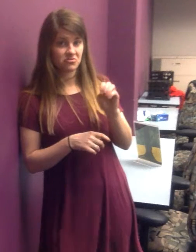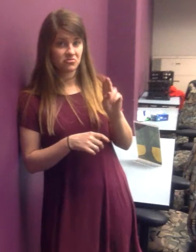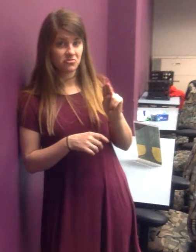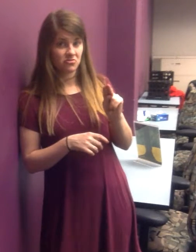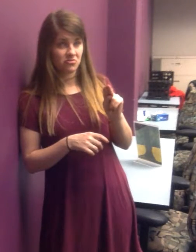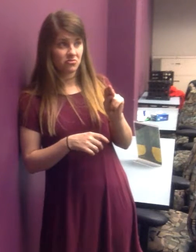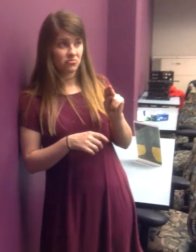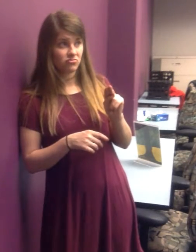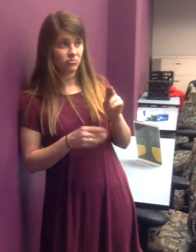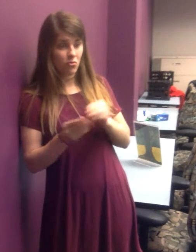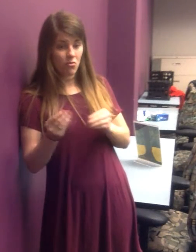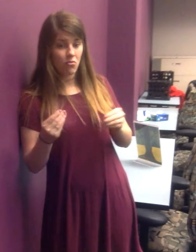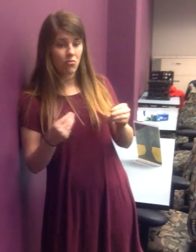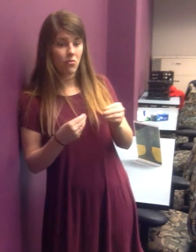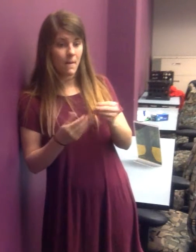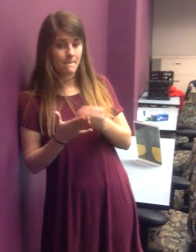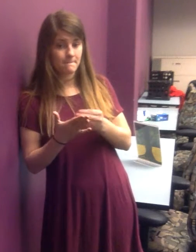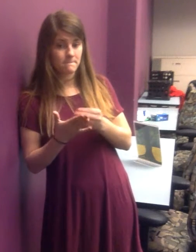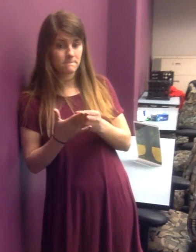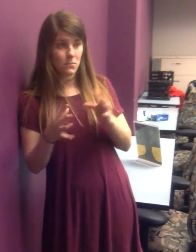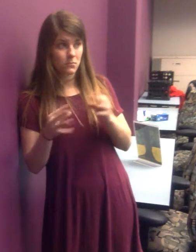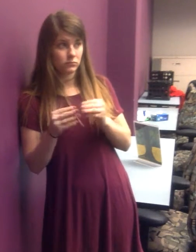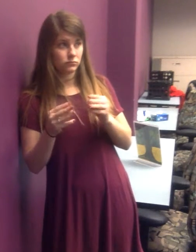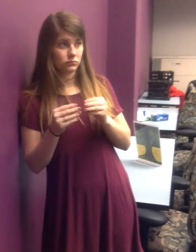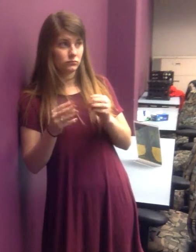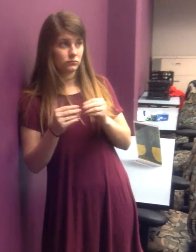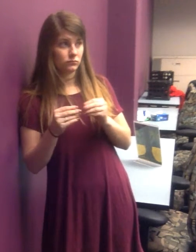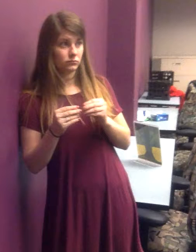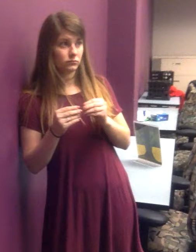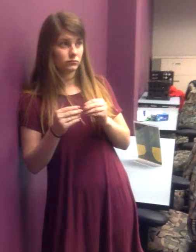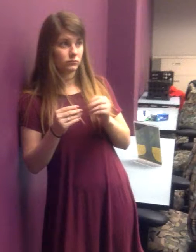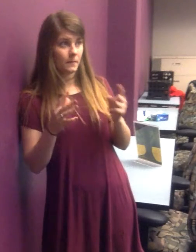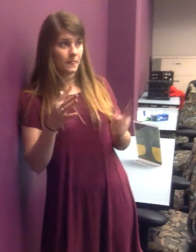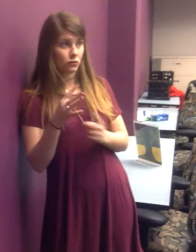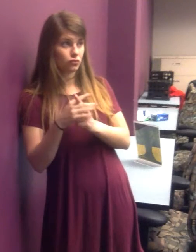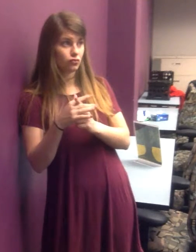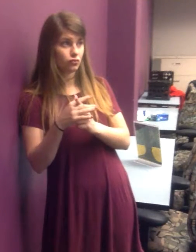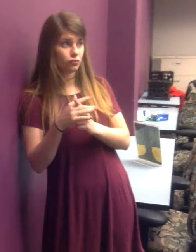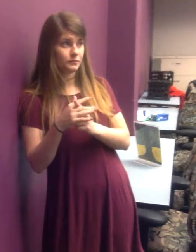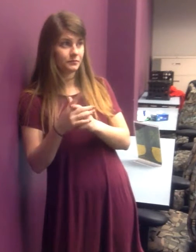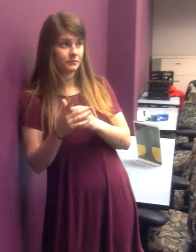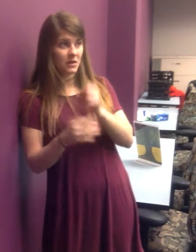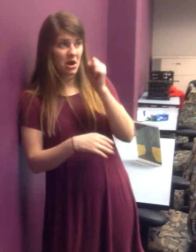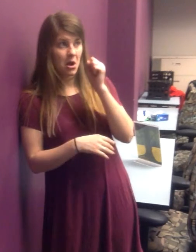such groups. In 2006, new leadership at ExxonMobil decided to reassess this fight the science